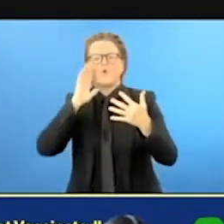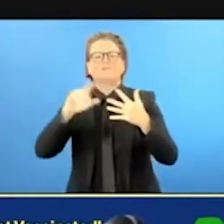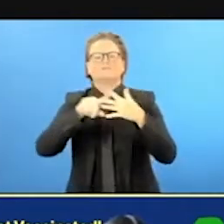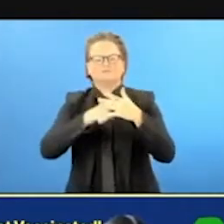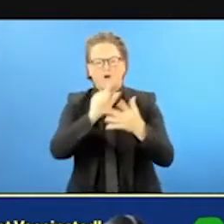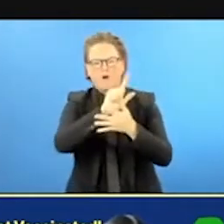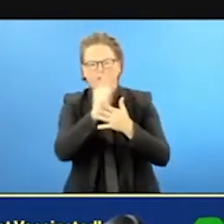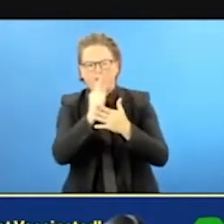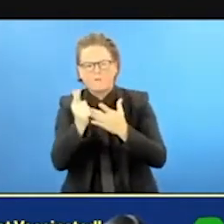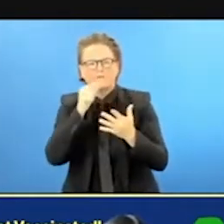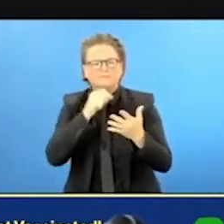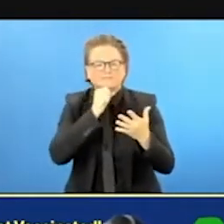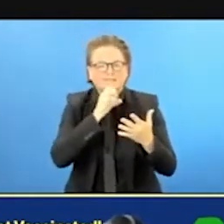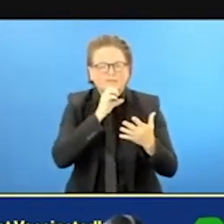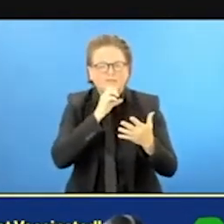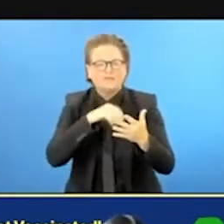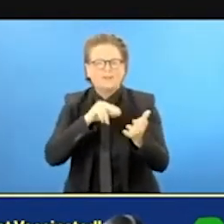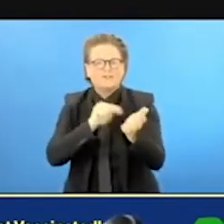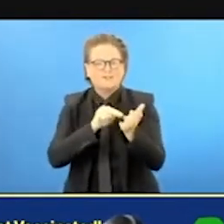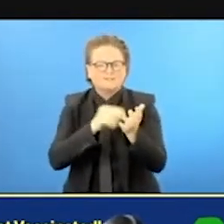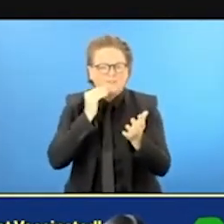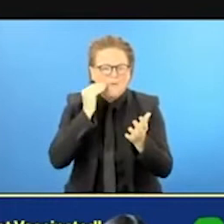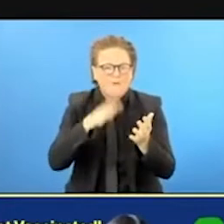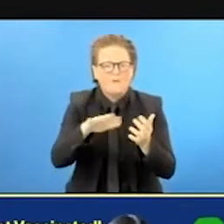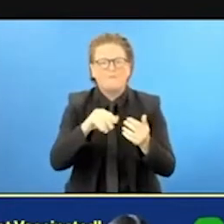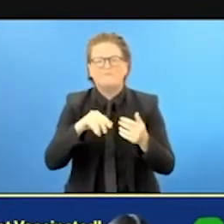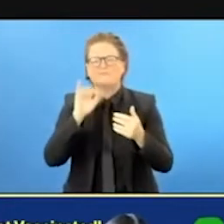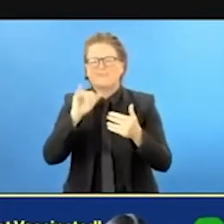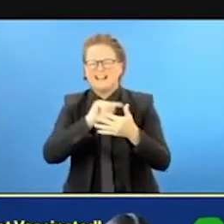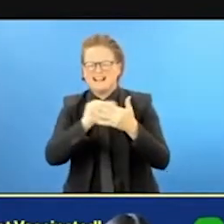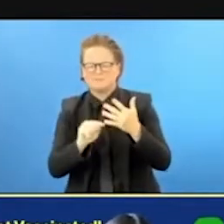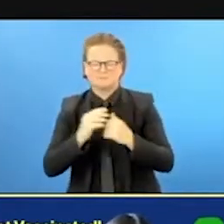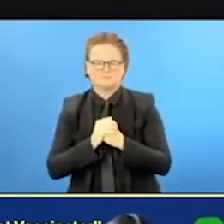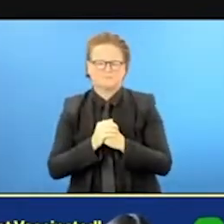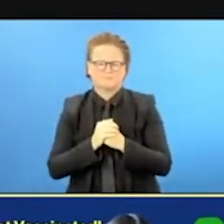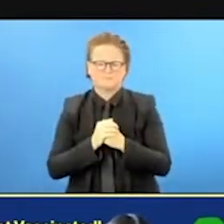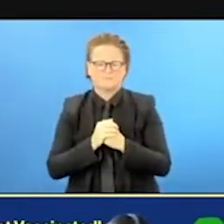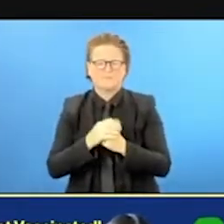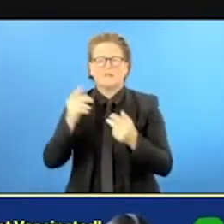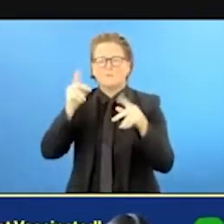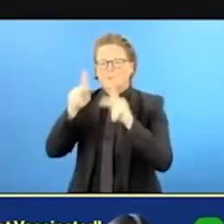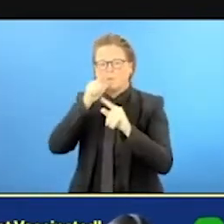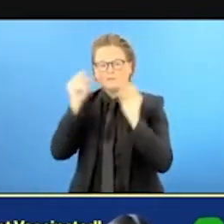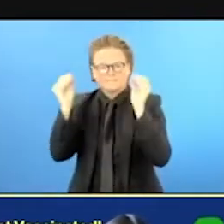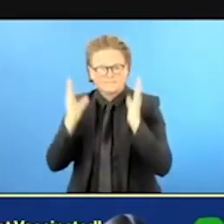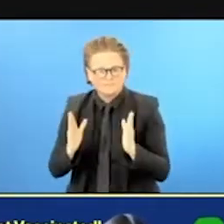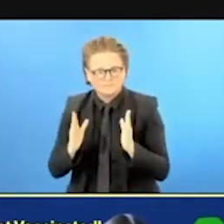sectors, including education and childcare, emergency services, and food and